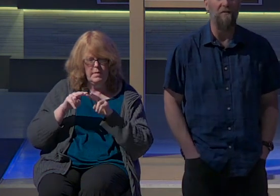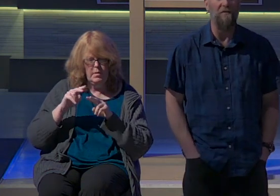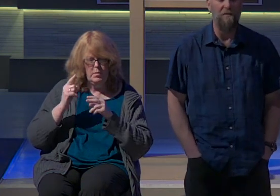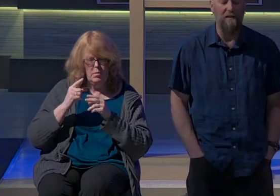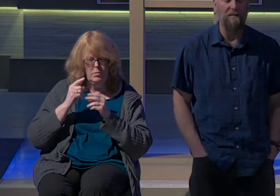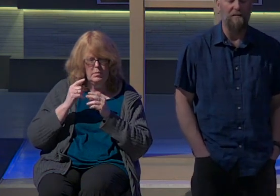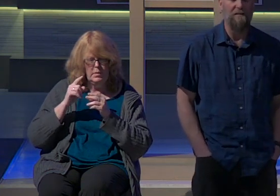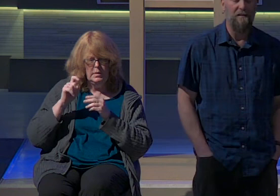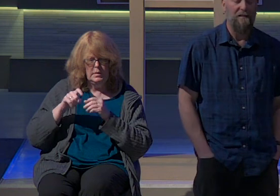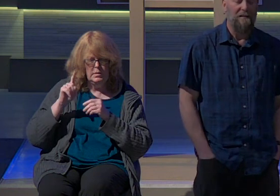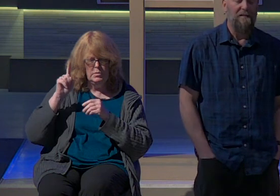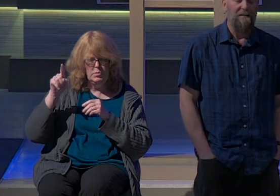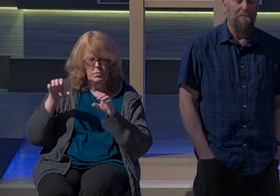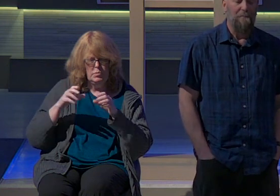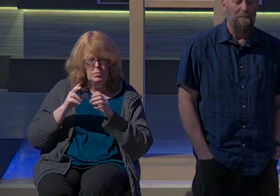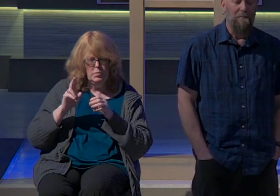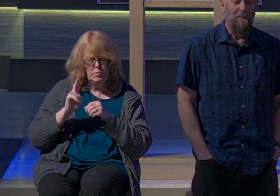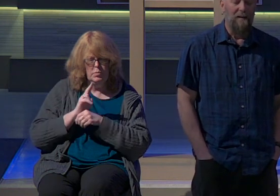it through us.